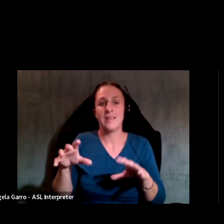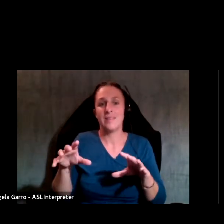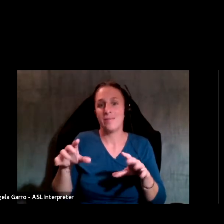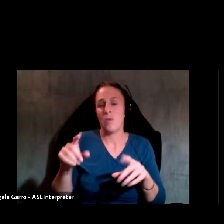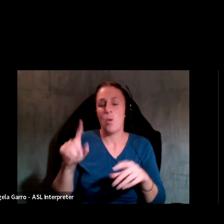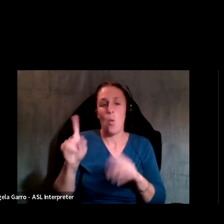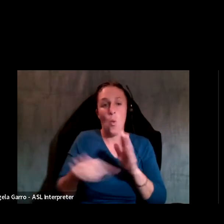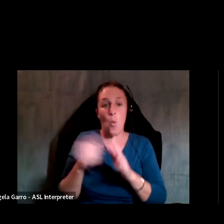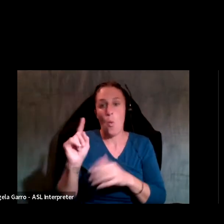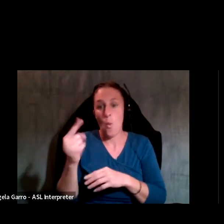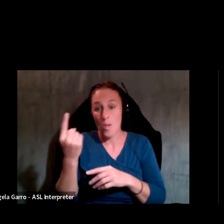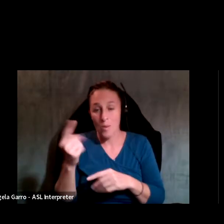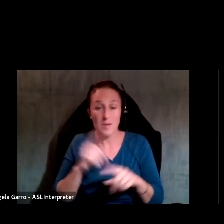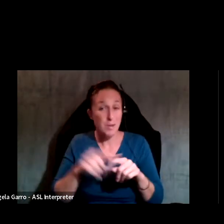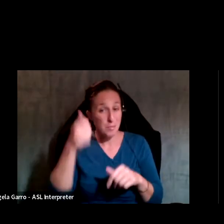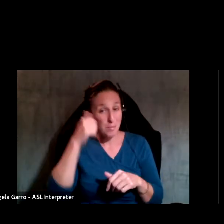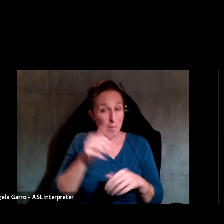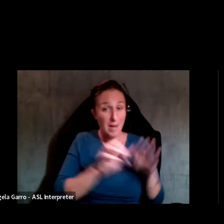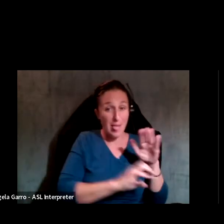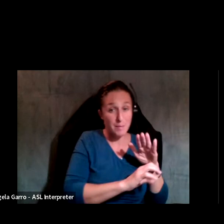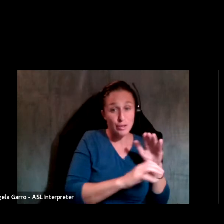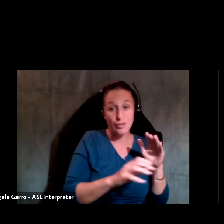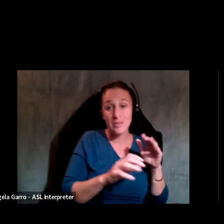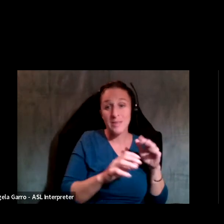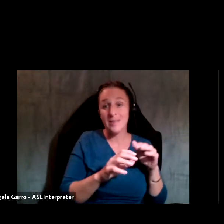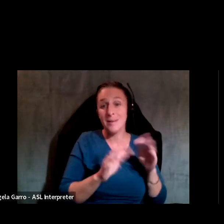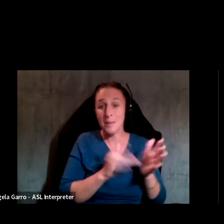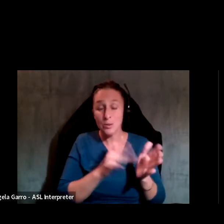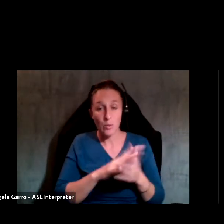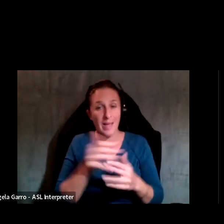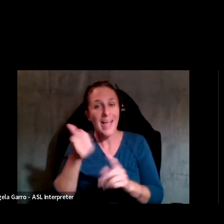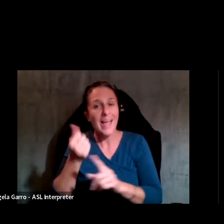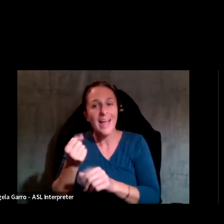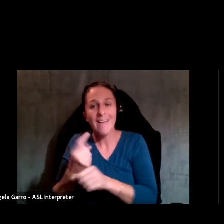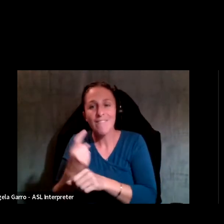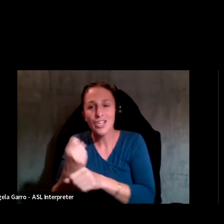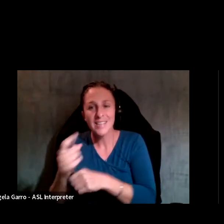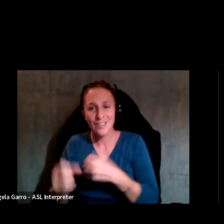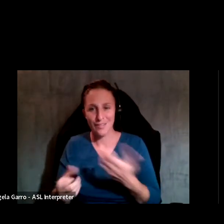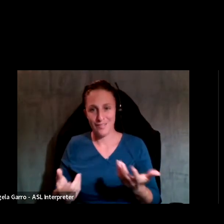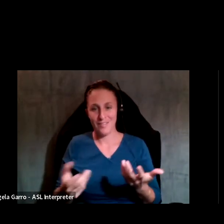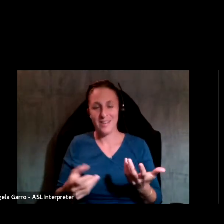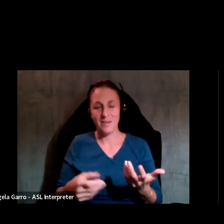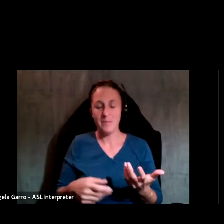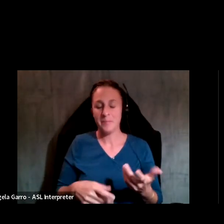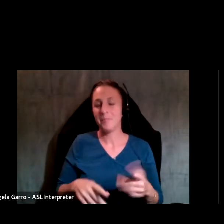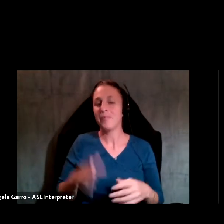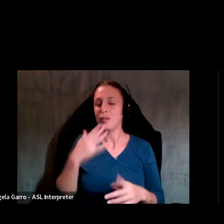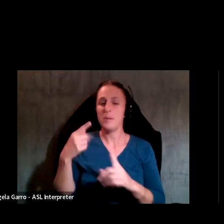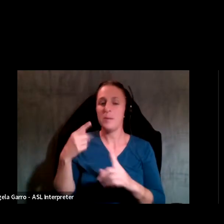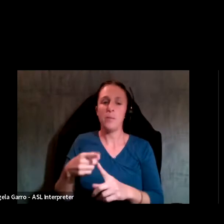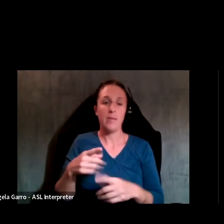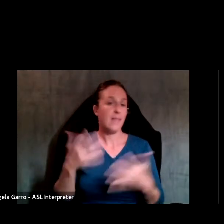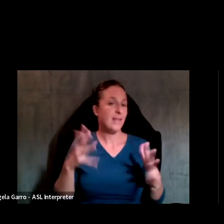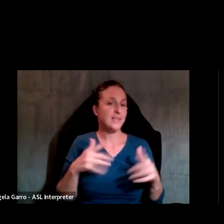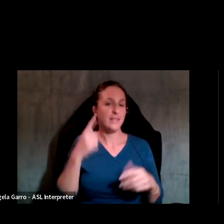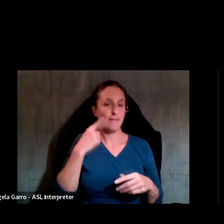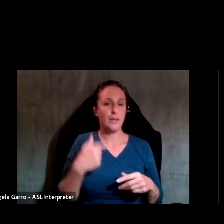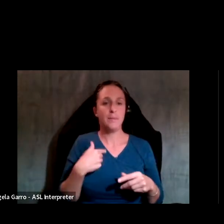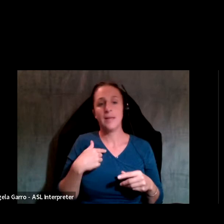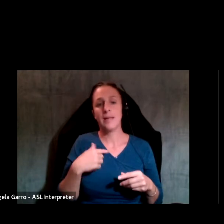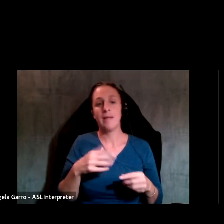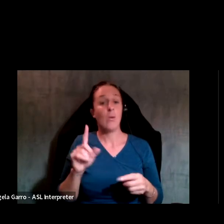year. So anyway, good point. Thank you. That was it for me. The only thing I was going to say is